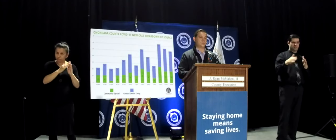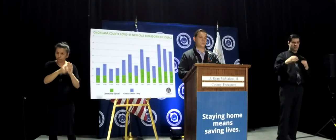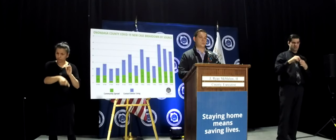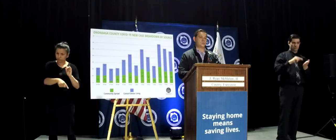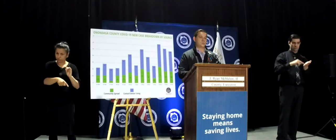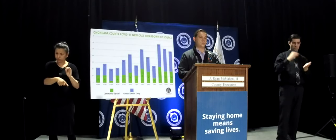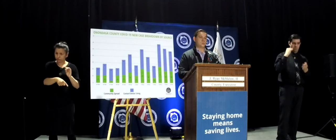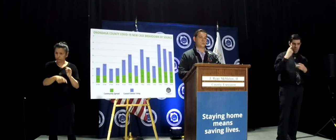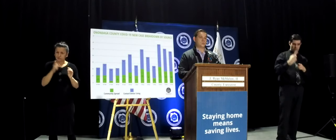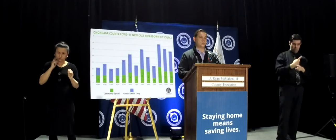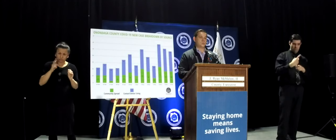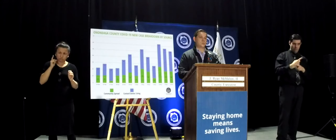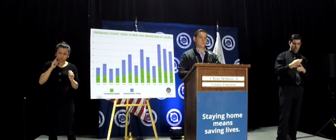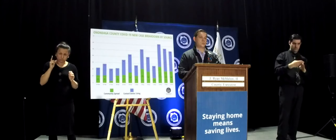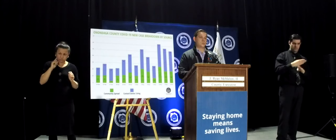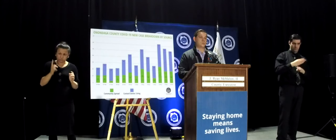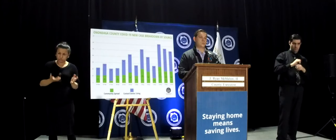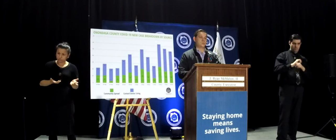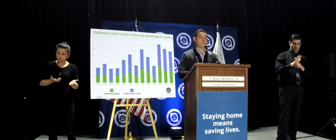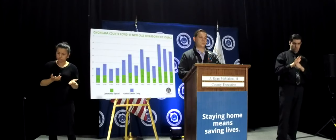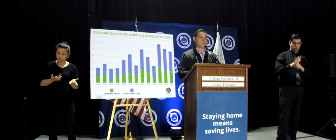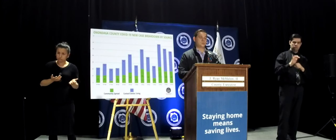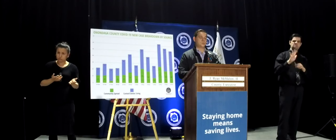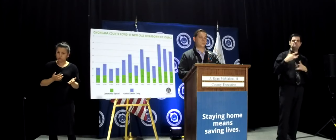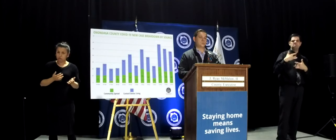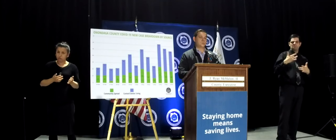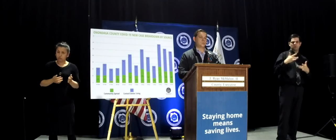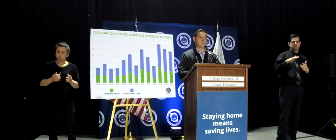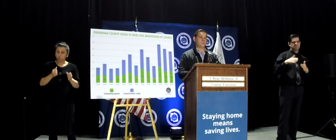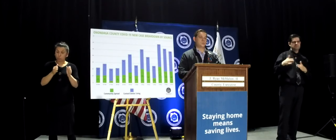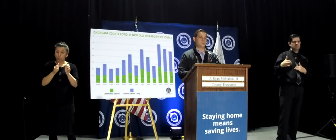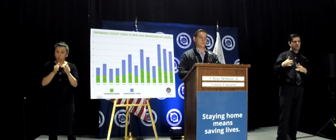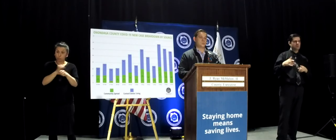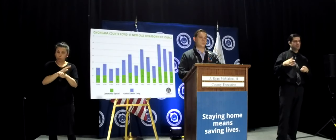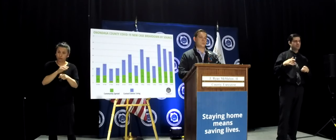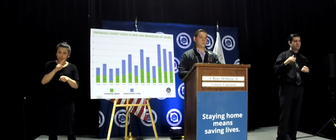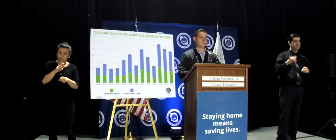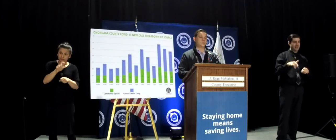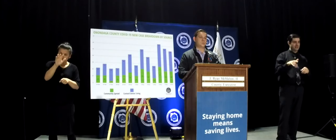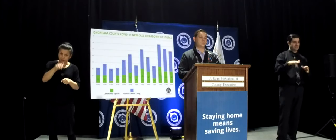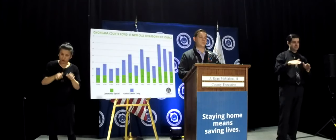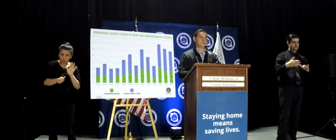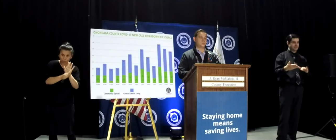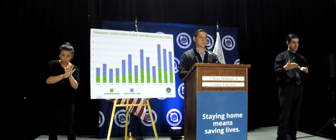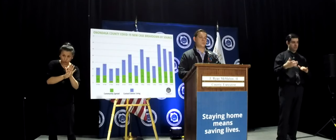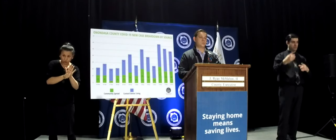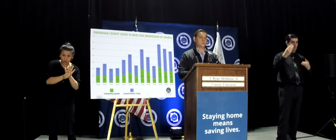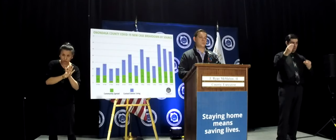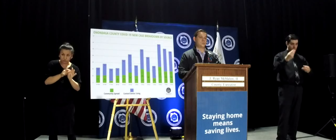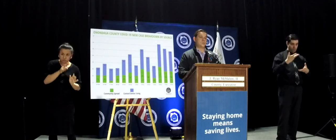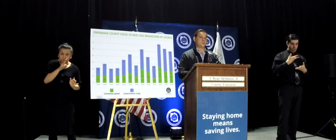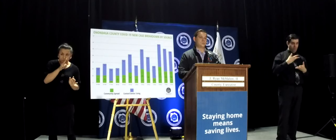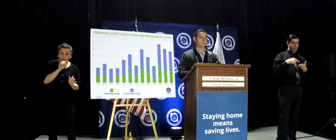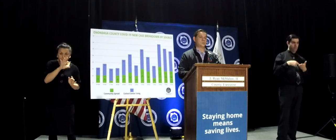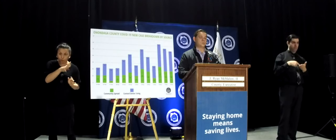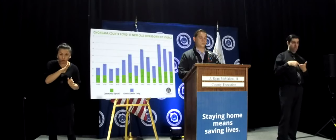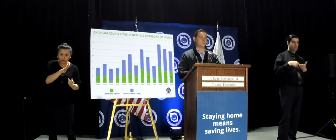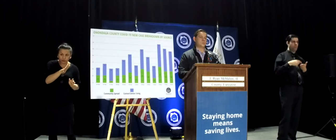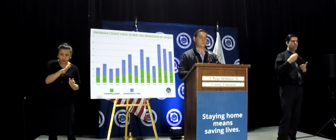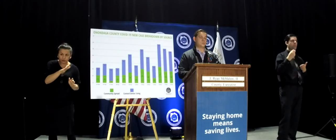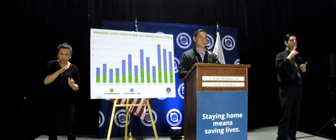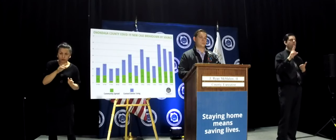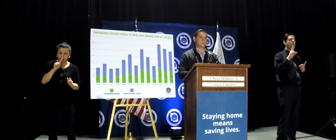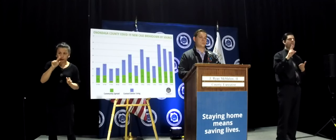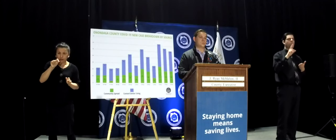that information supposed to go to the county health department to begin with, or because it's a state jurisdiction, it goes to the state?